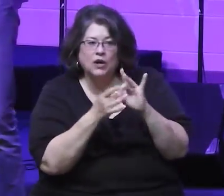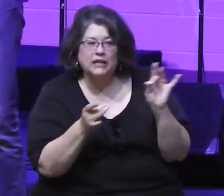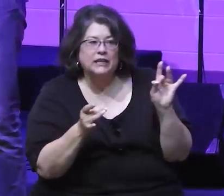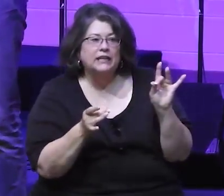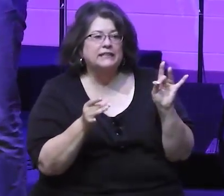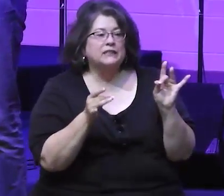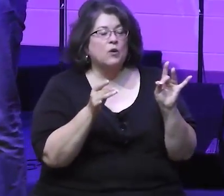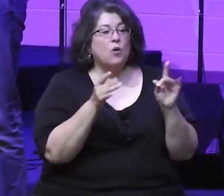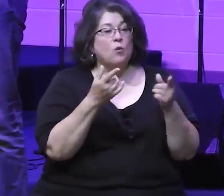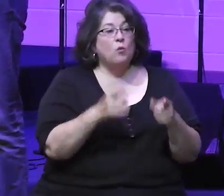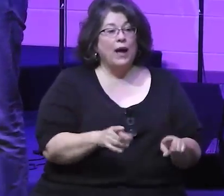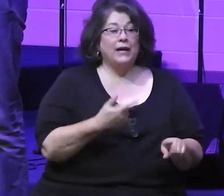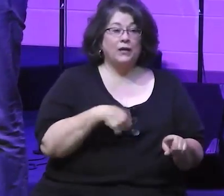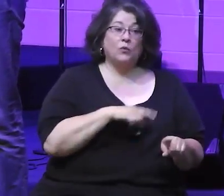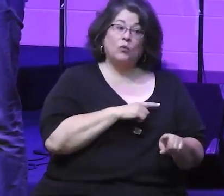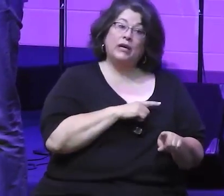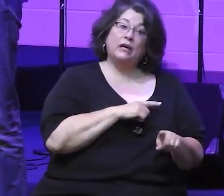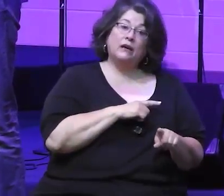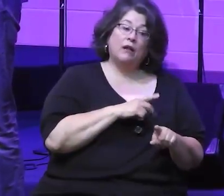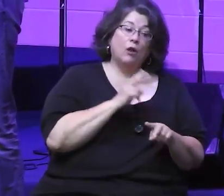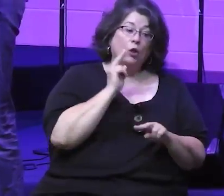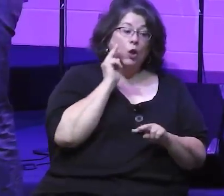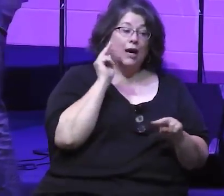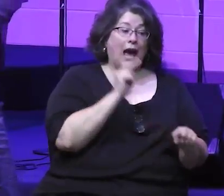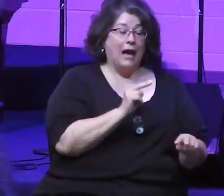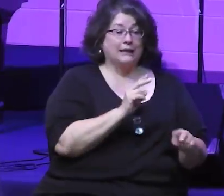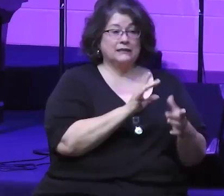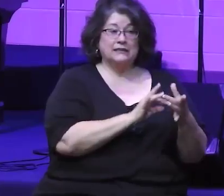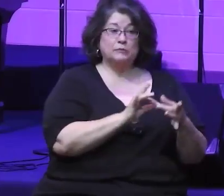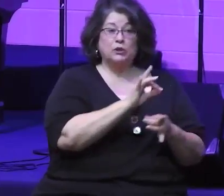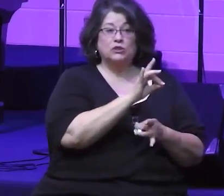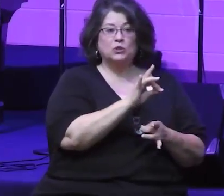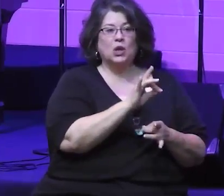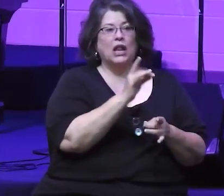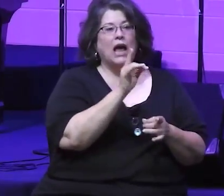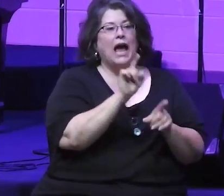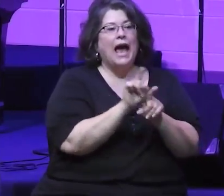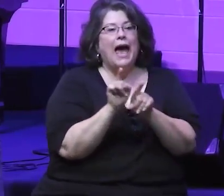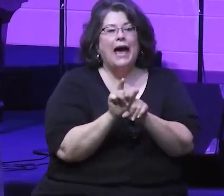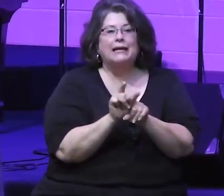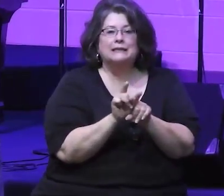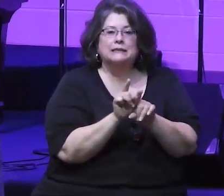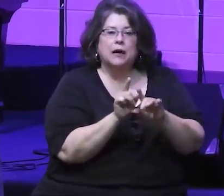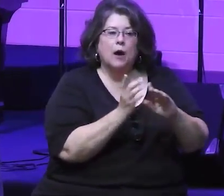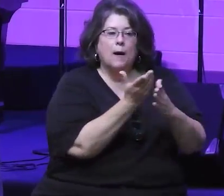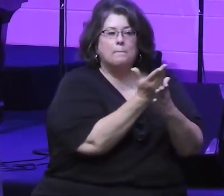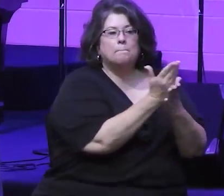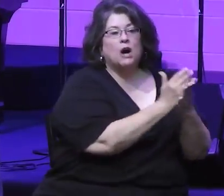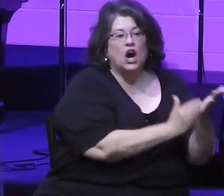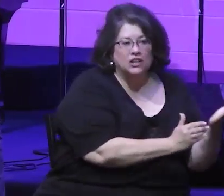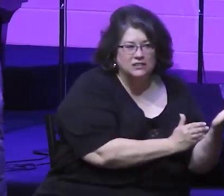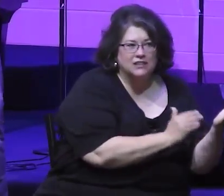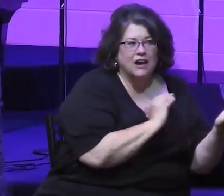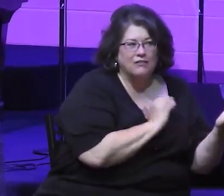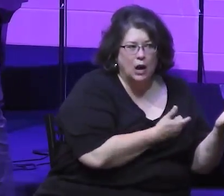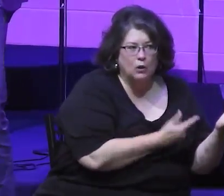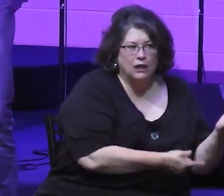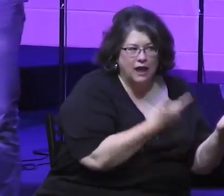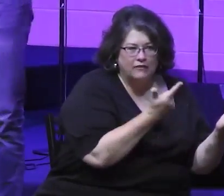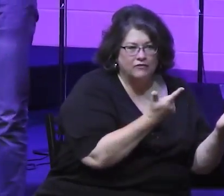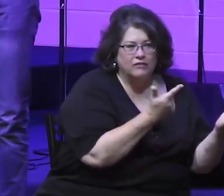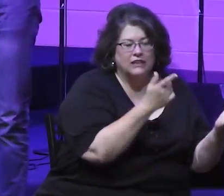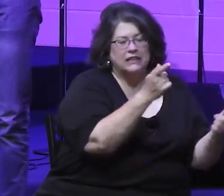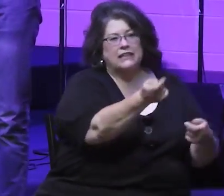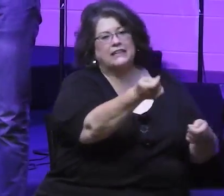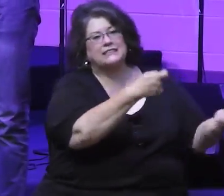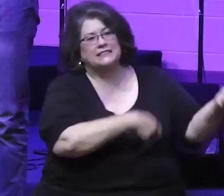spirituality as an aspect of our life and not the whole of our life. Or maybe we're just talking about our financial lives if we look at this parable. And I would suggest that the